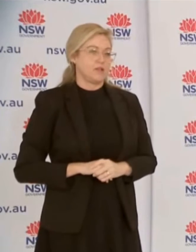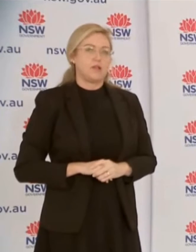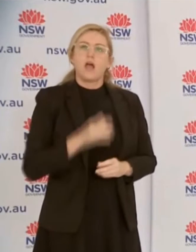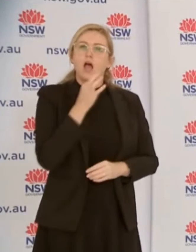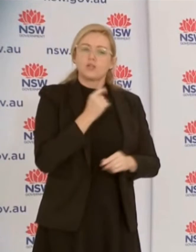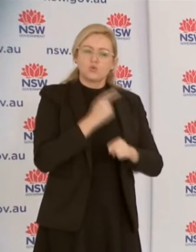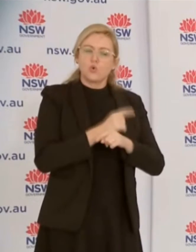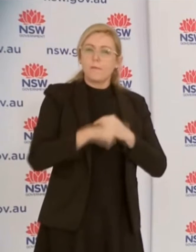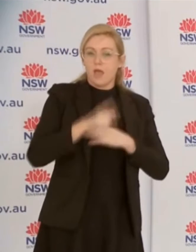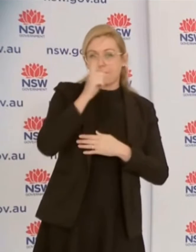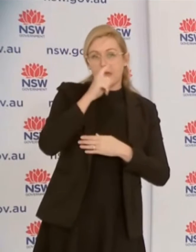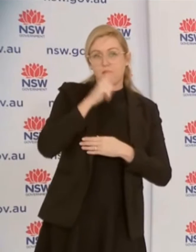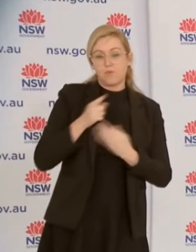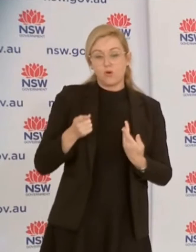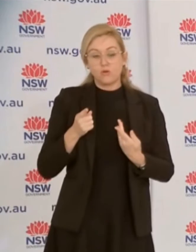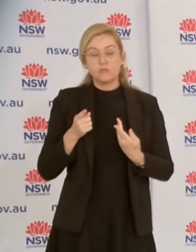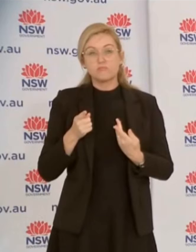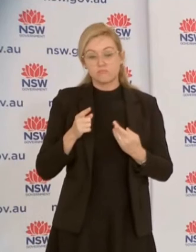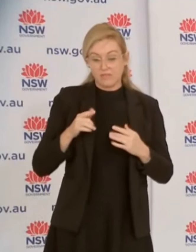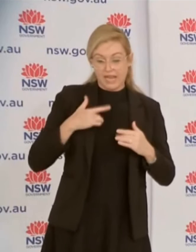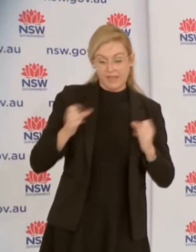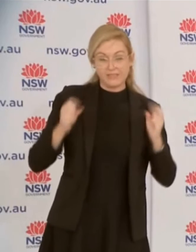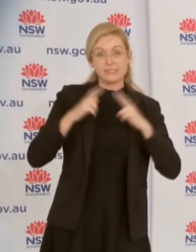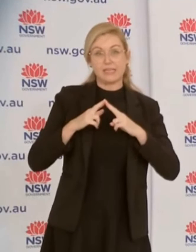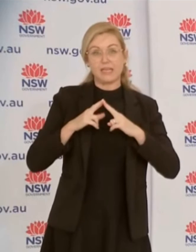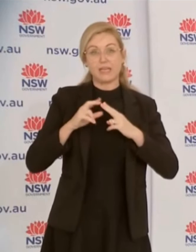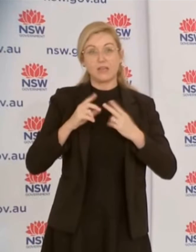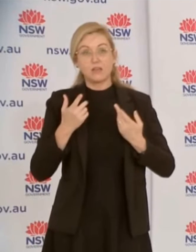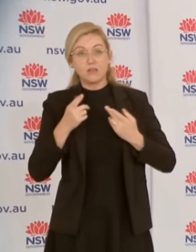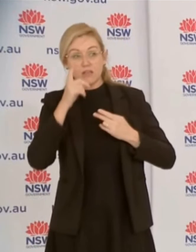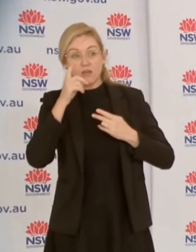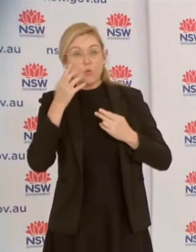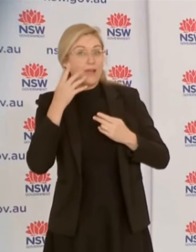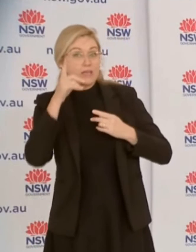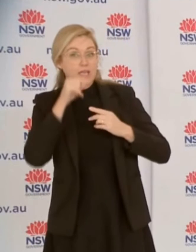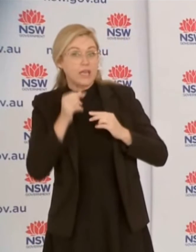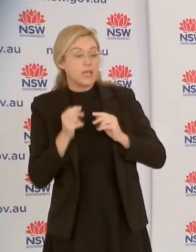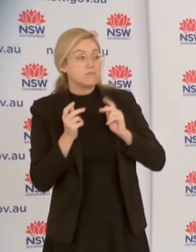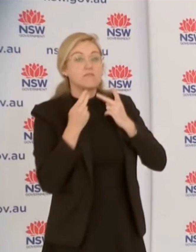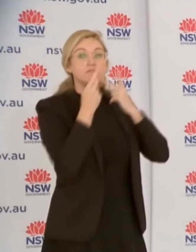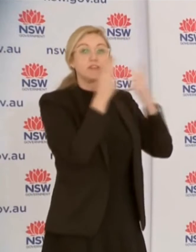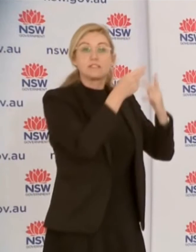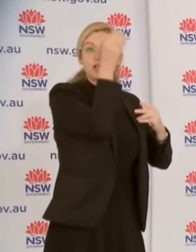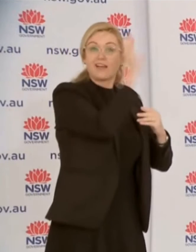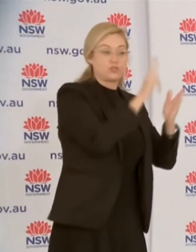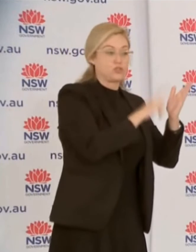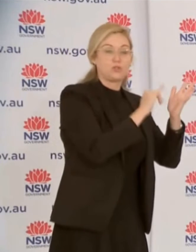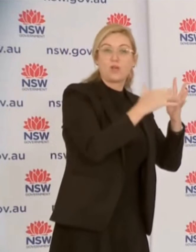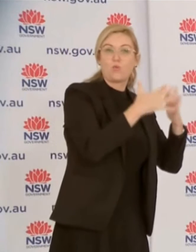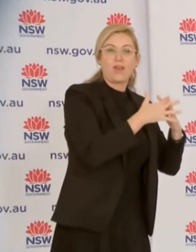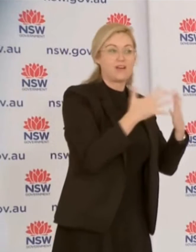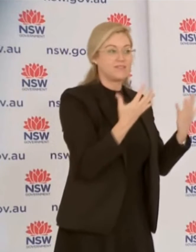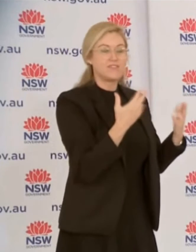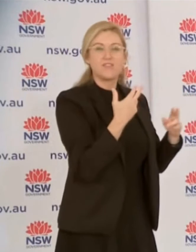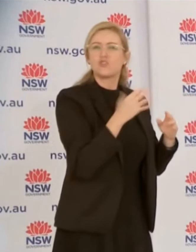work, which they can do now, but for leisure, holidays, to see family. Will that be at 70% or 80%? Well, positively, they're the issues